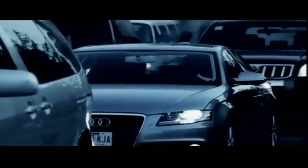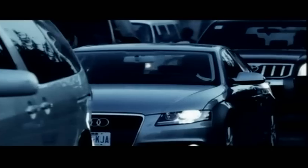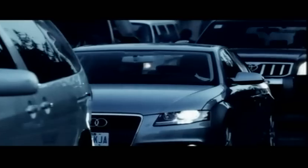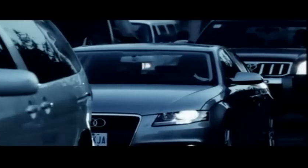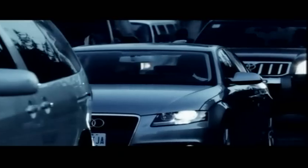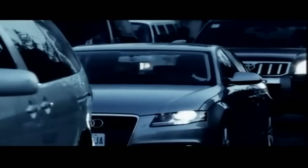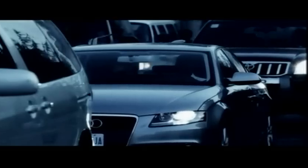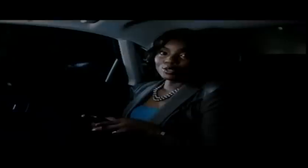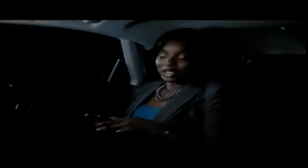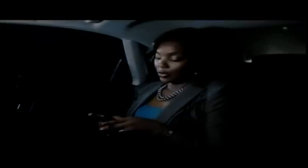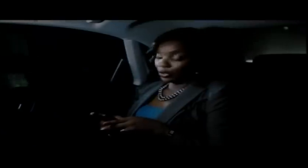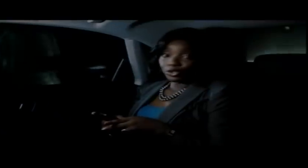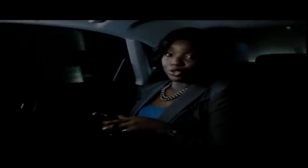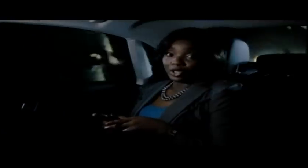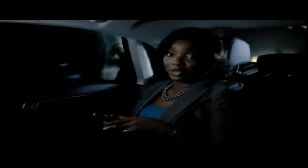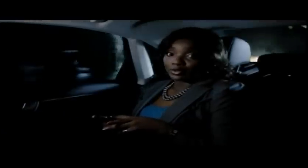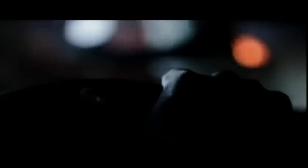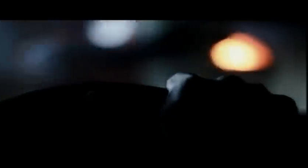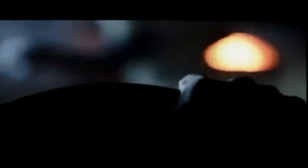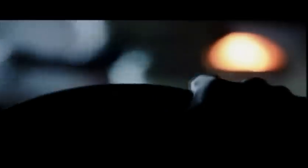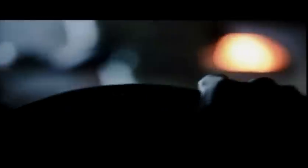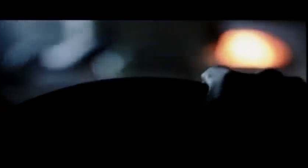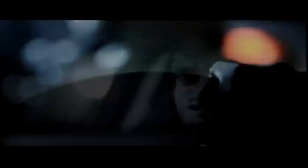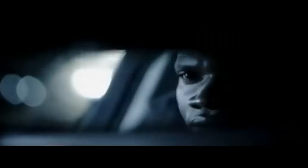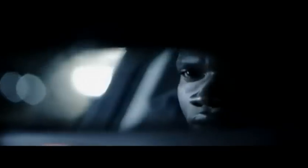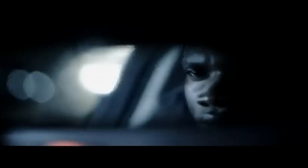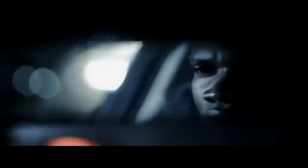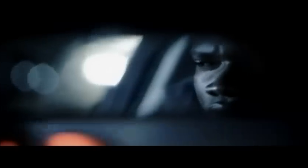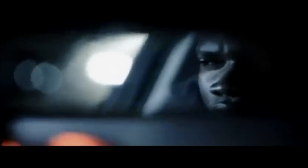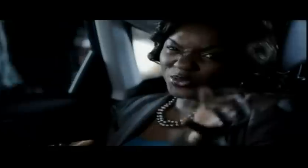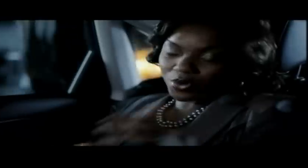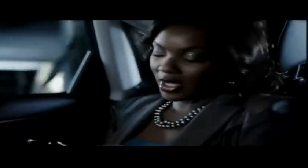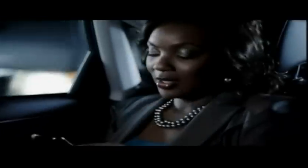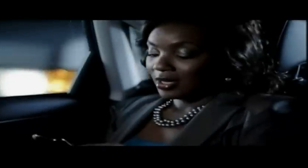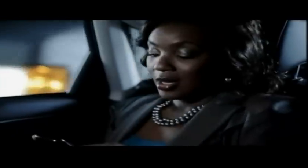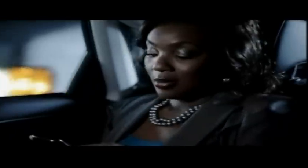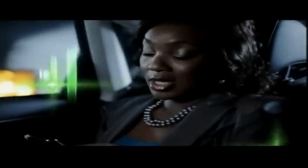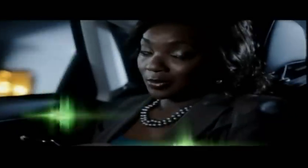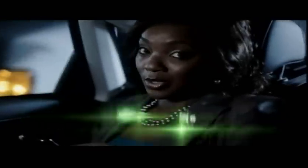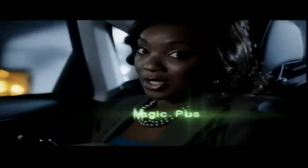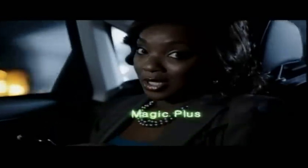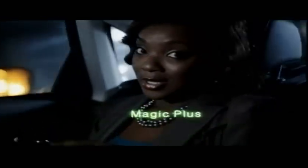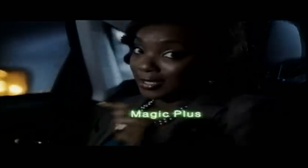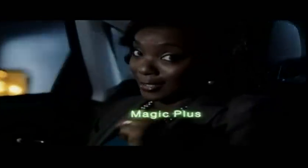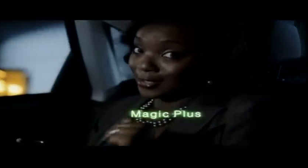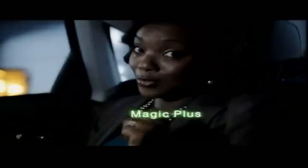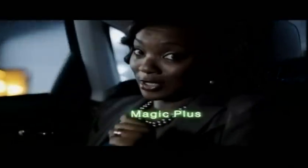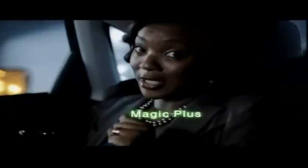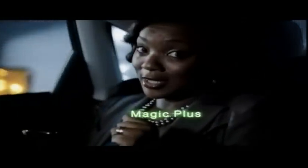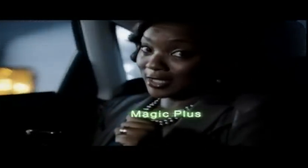of ways. Looks like we're not going to be able to make that flight to Abuja. But don't worry. Magic Plus says there's another one at